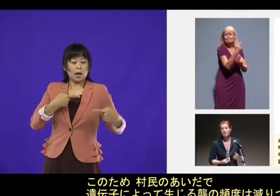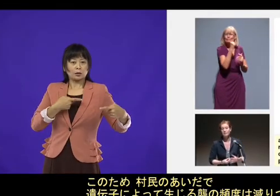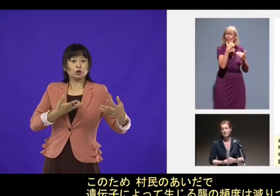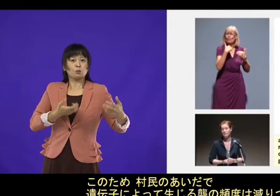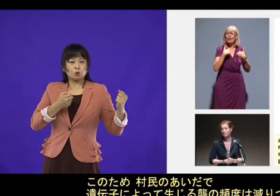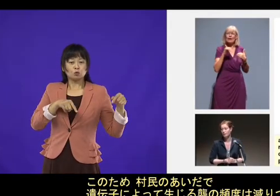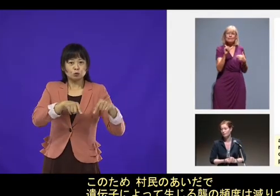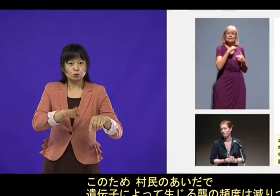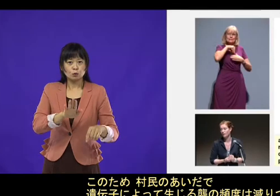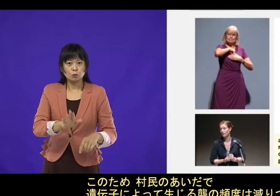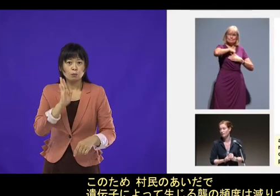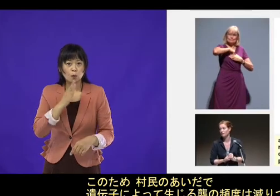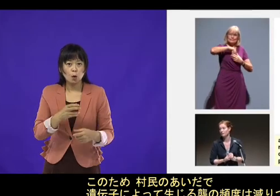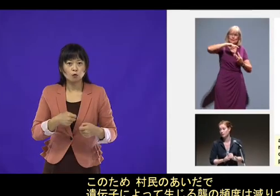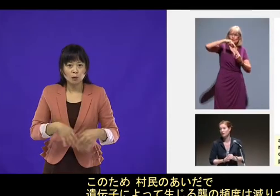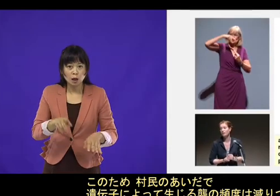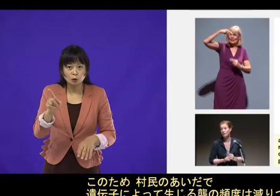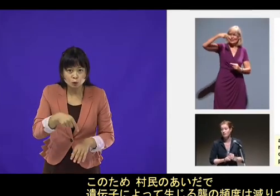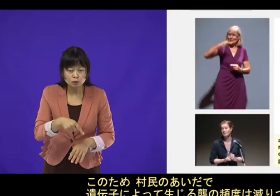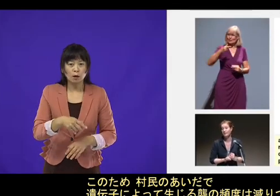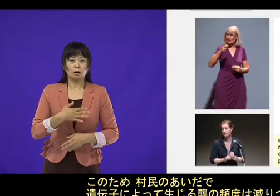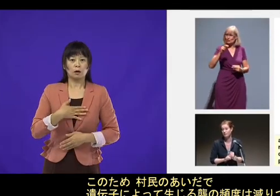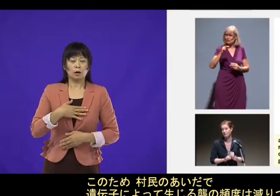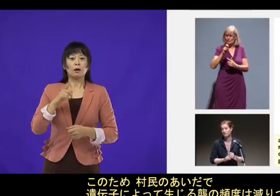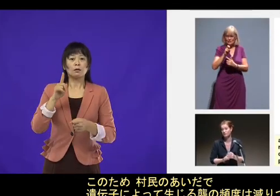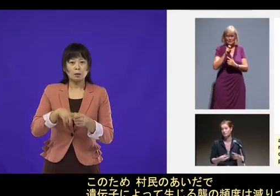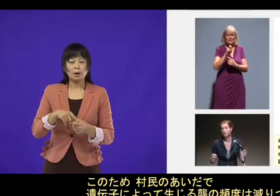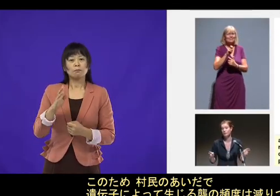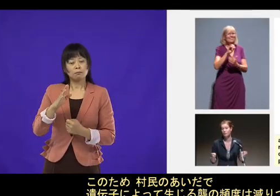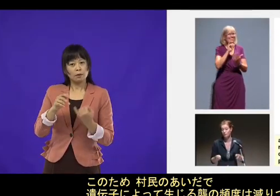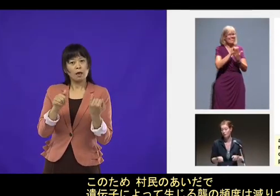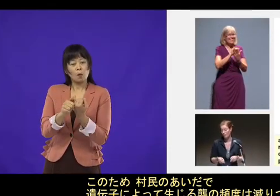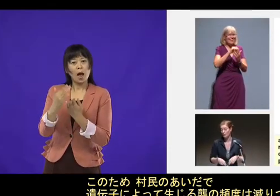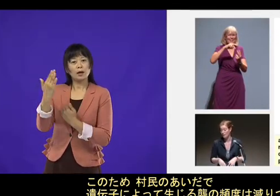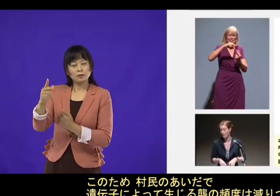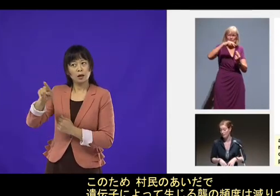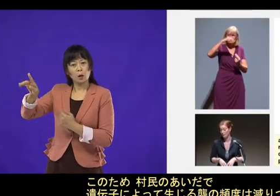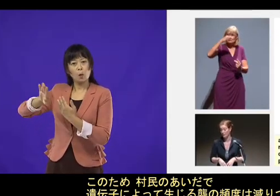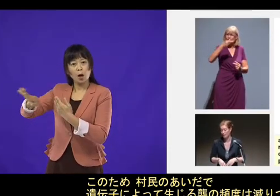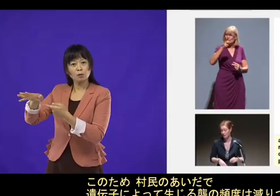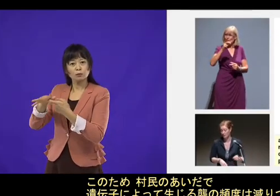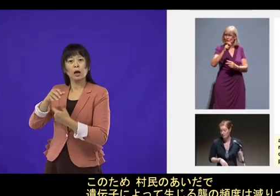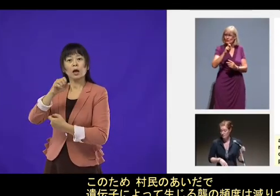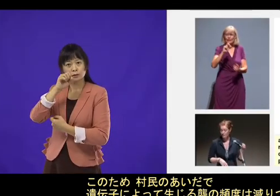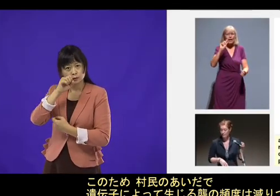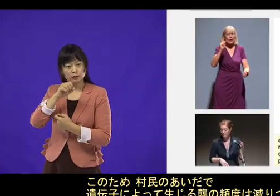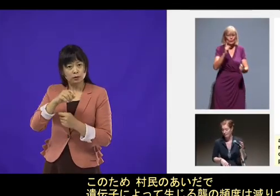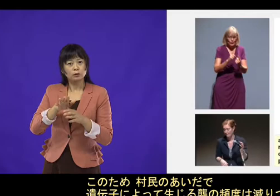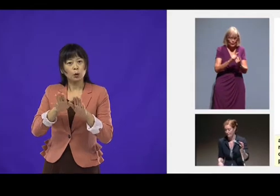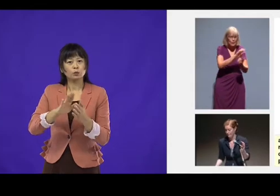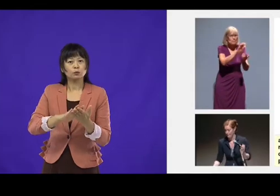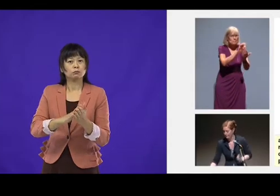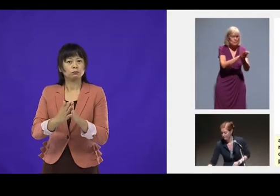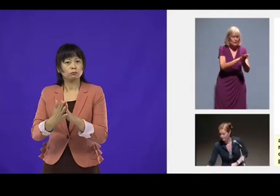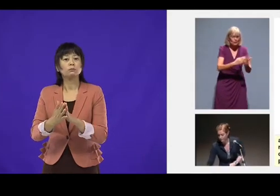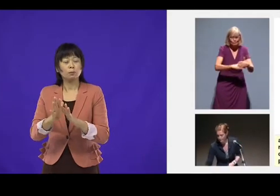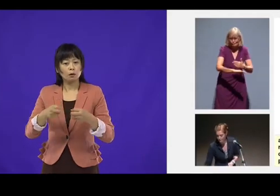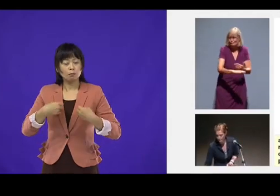the frequency of the gene causing deafness is reduced within the population.